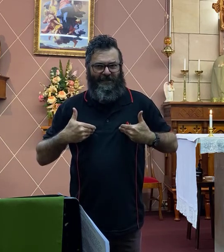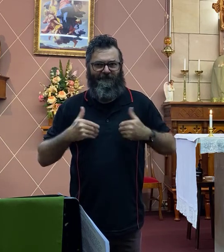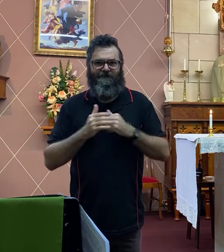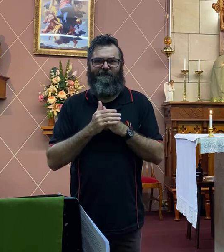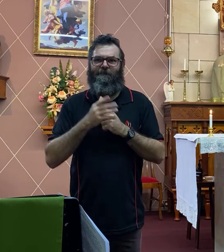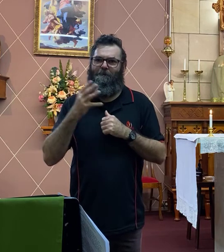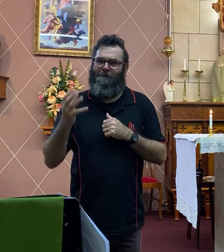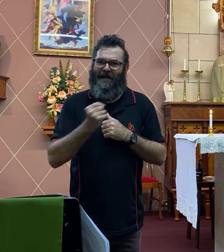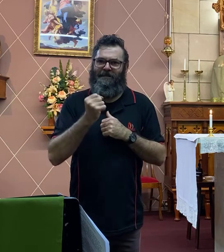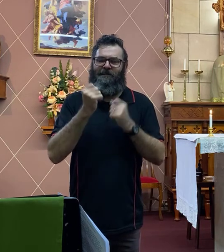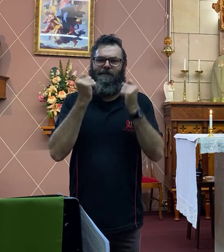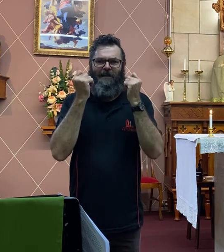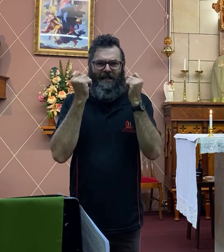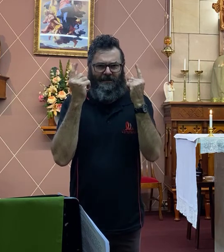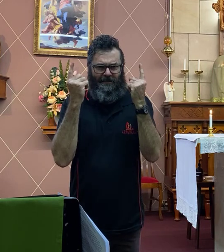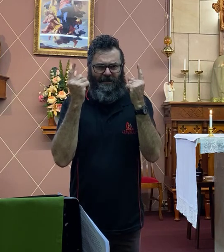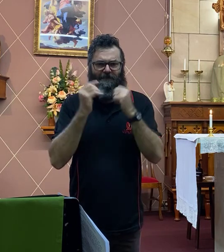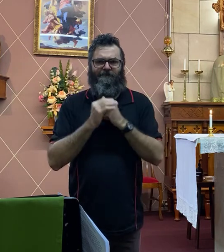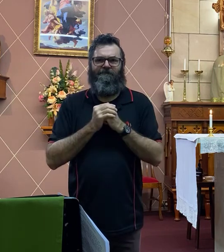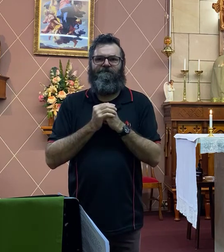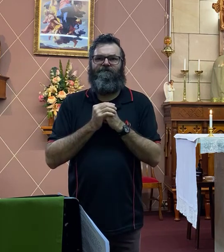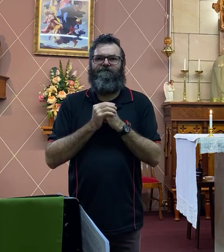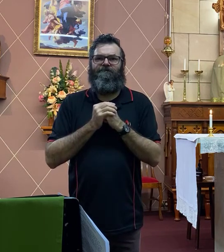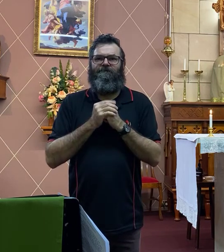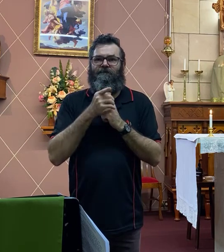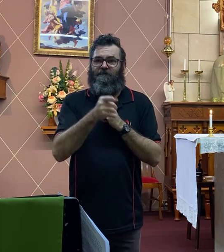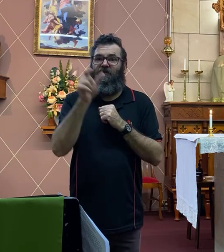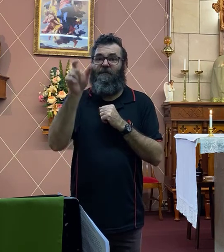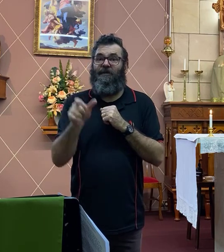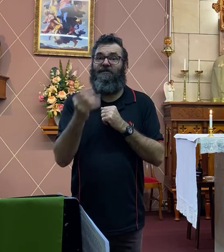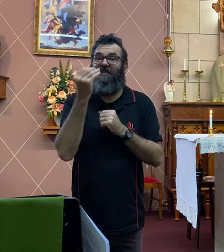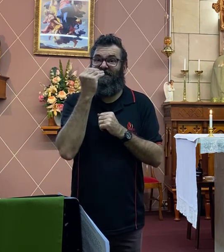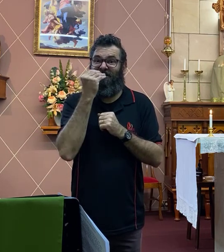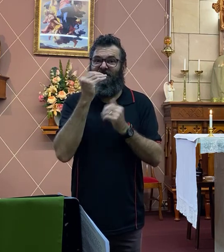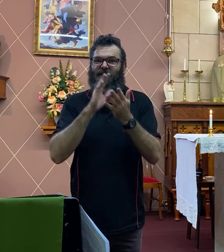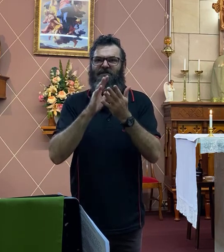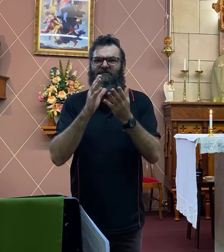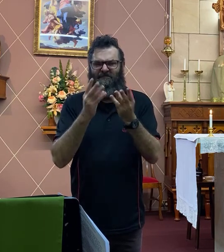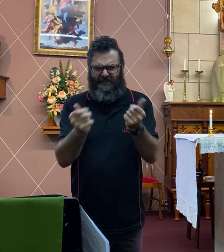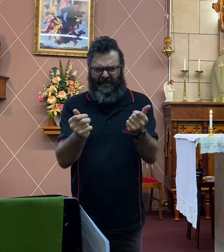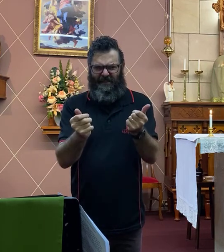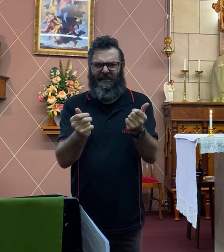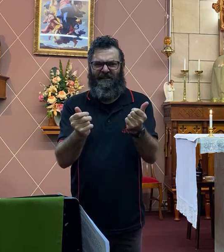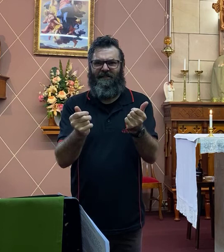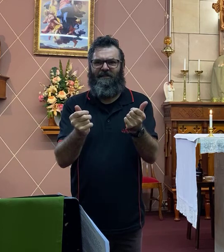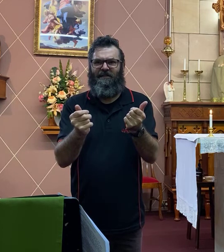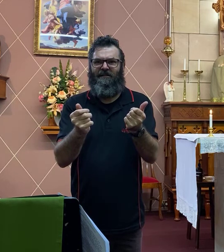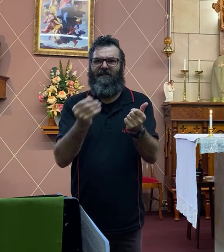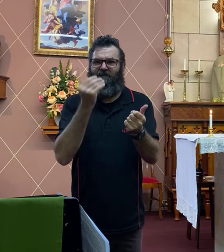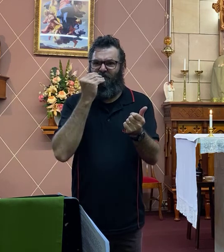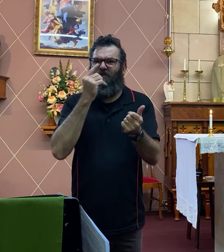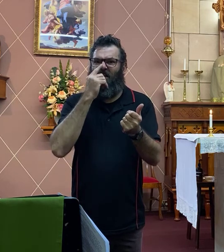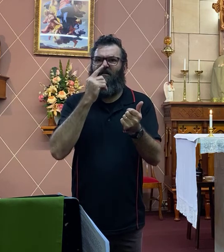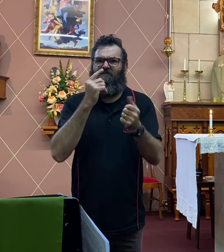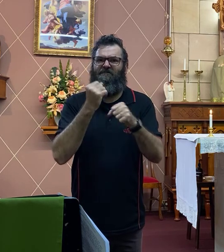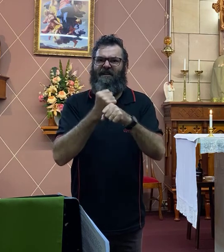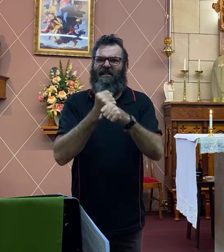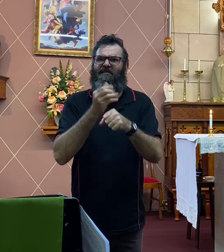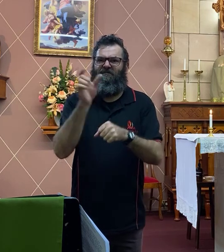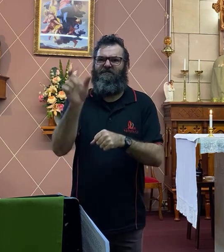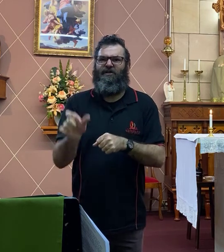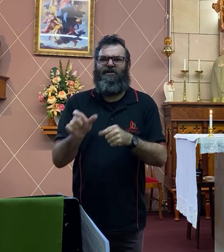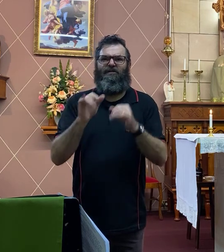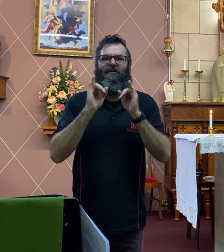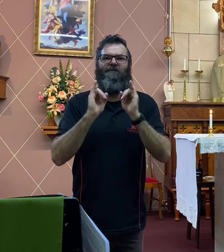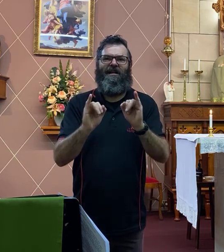understand that if a person eats something, that food cannot make the person bad or wrong. No,